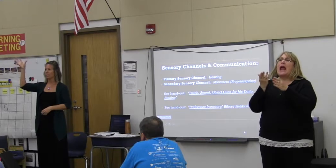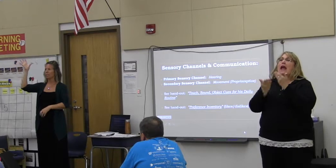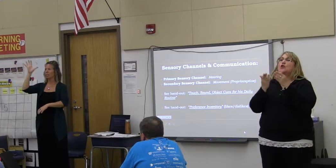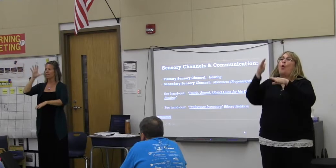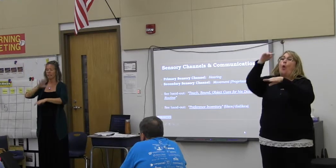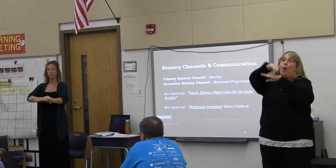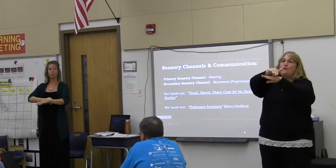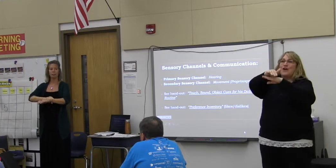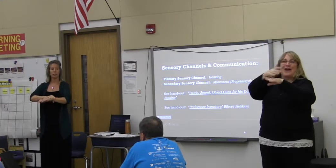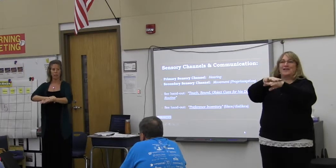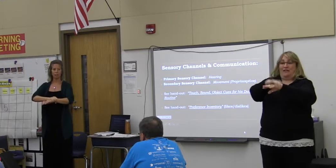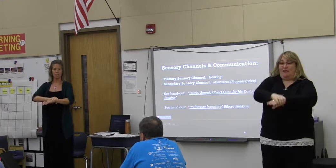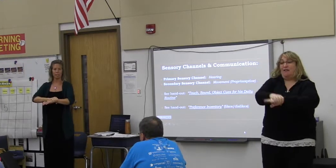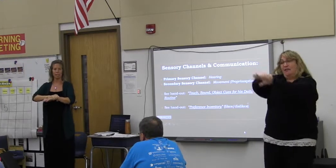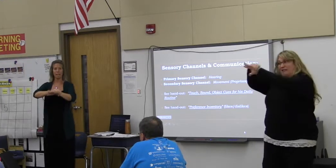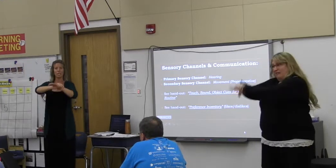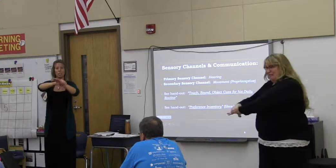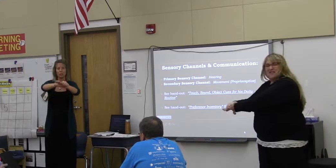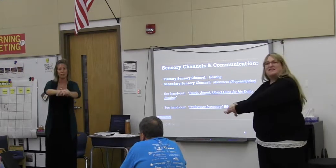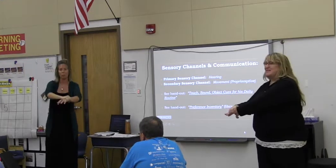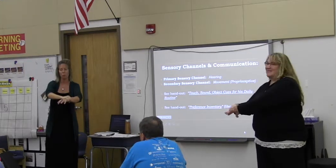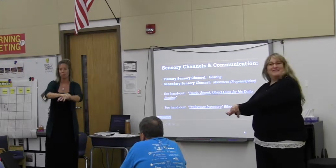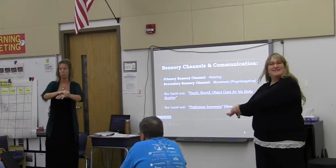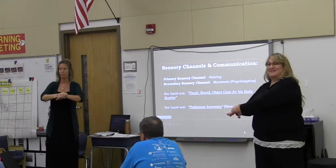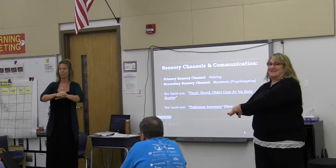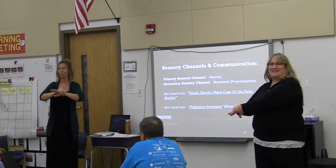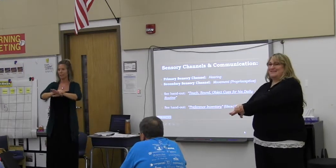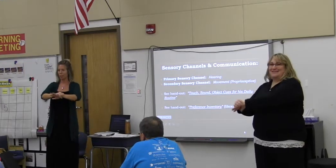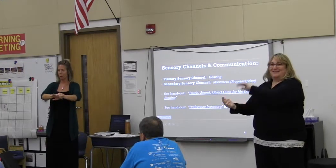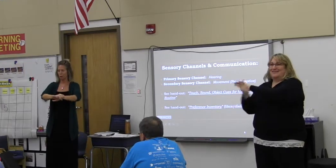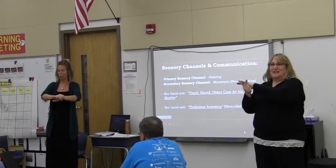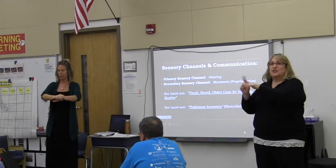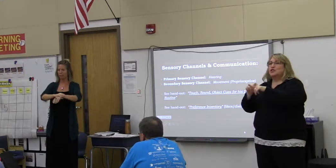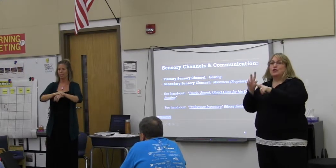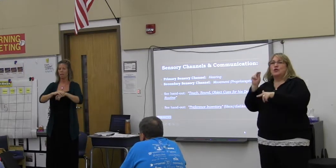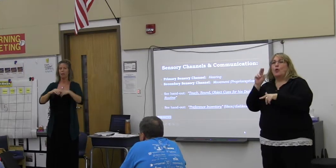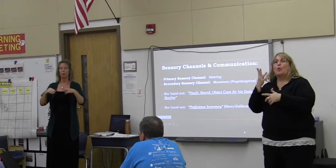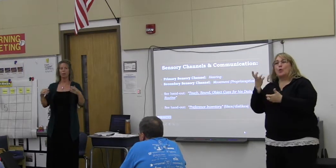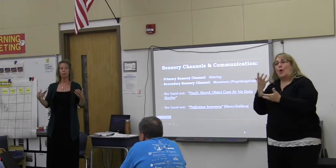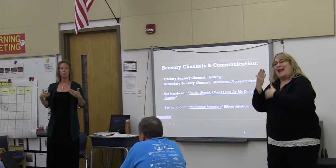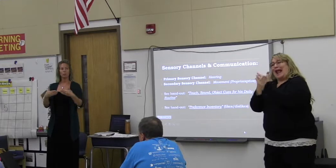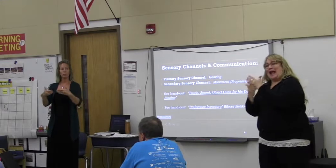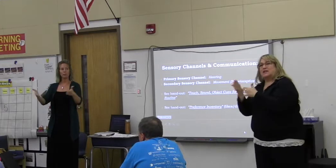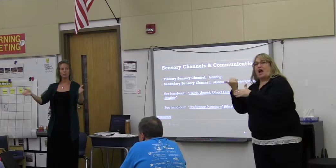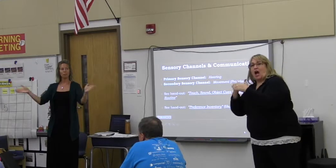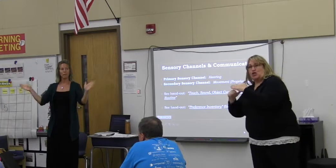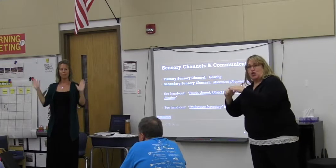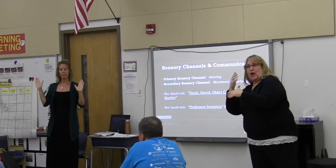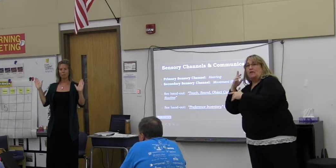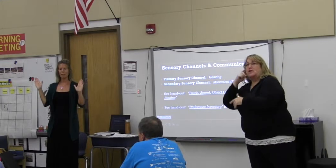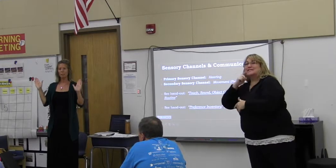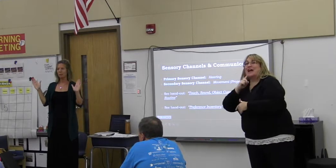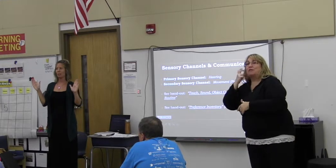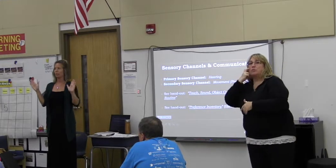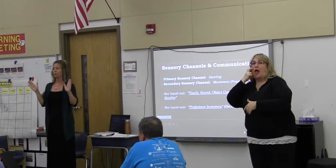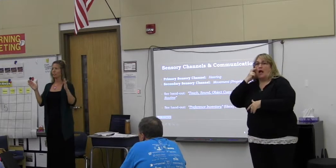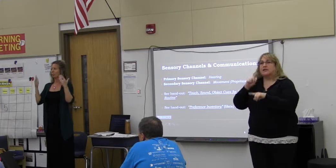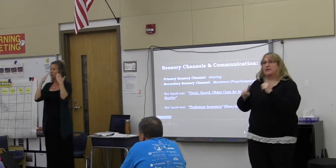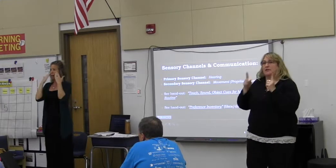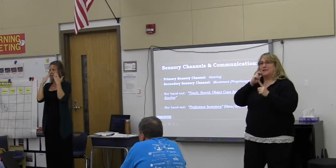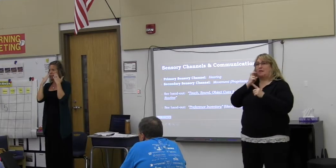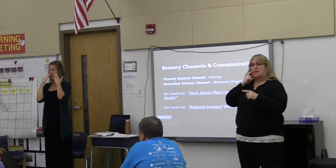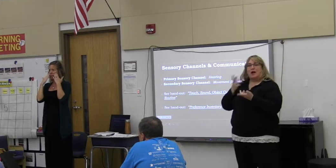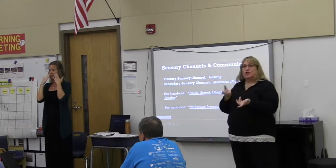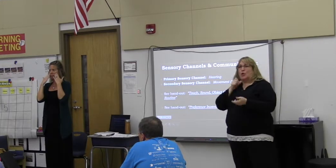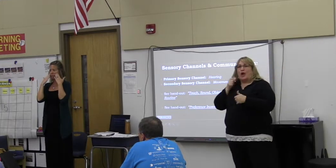adult is taking the child's hand and doing it for them. It's called hand overhand. But in the world of deaf blindness, because our little ones